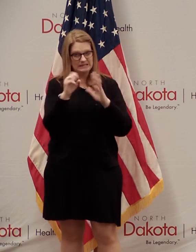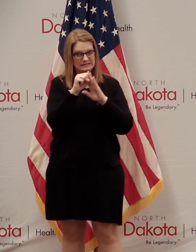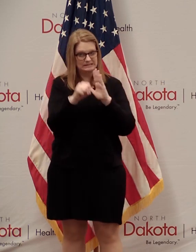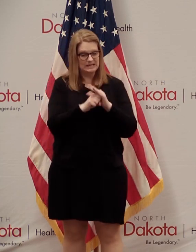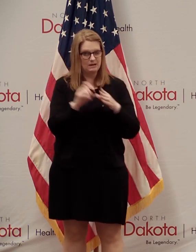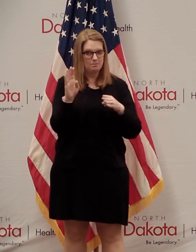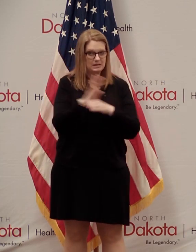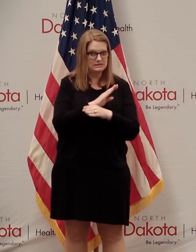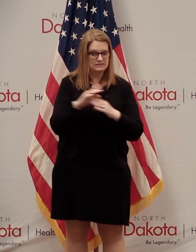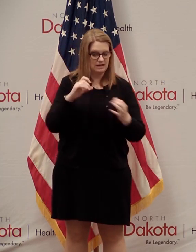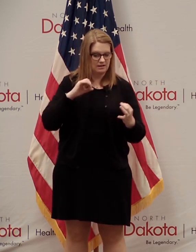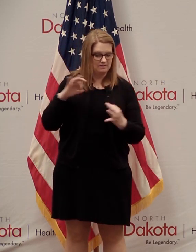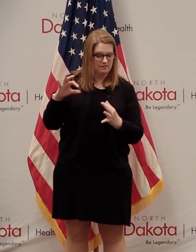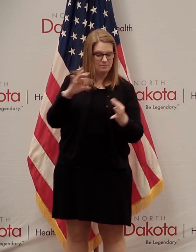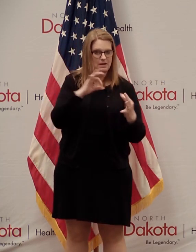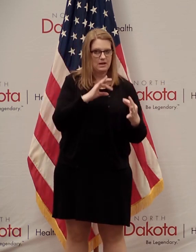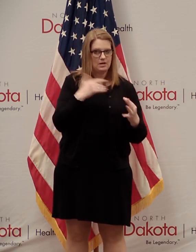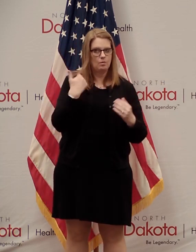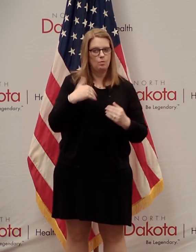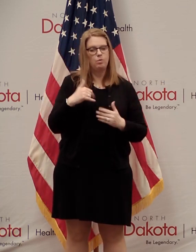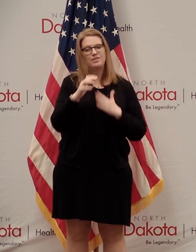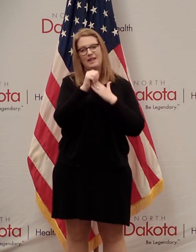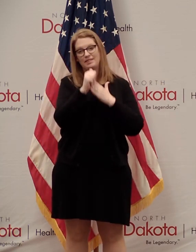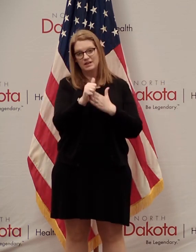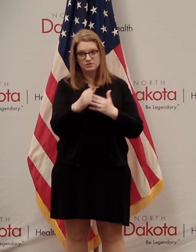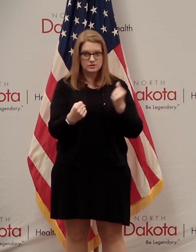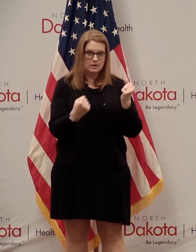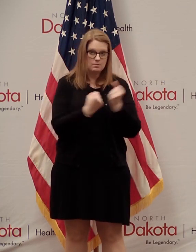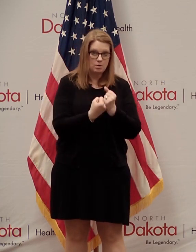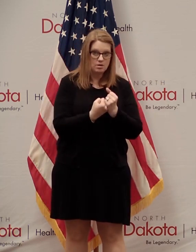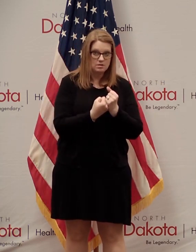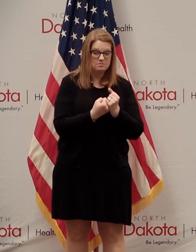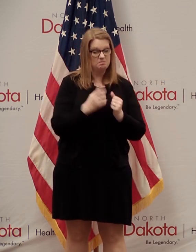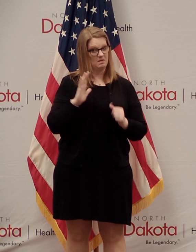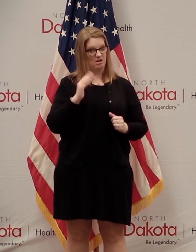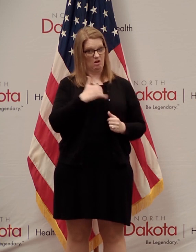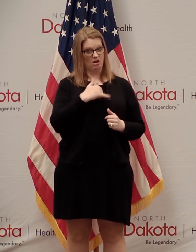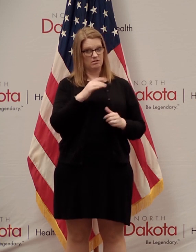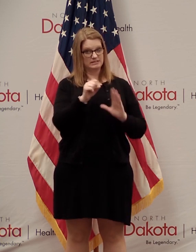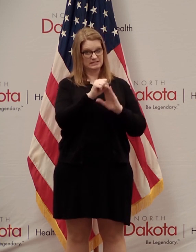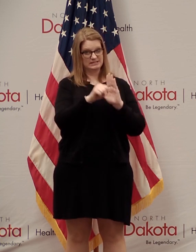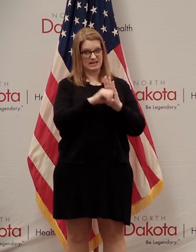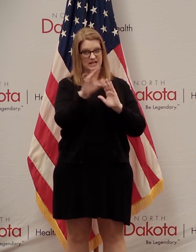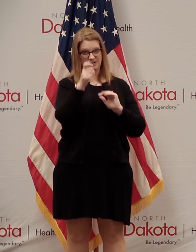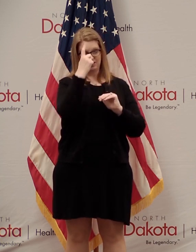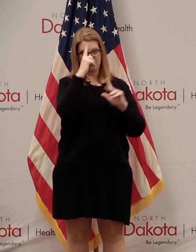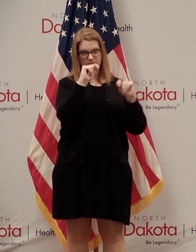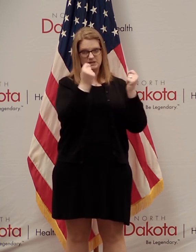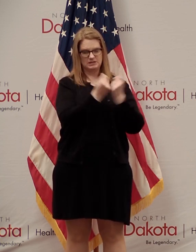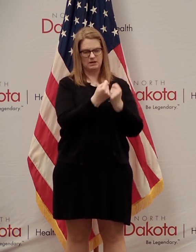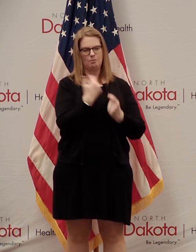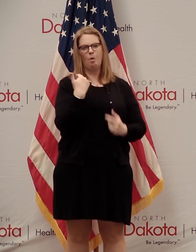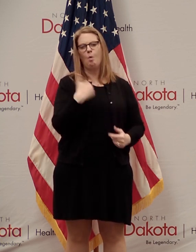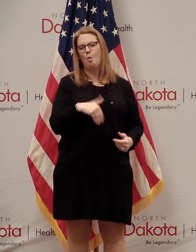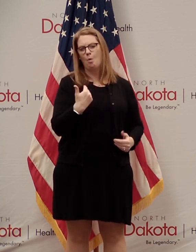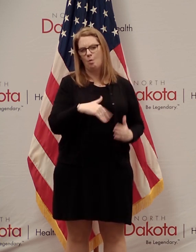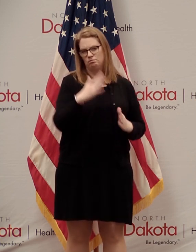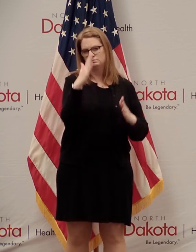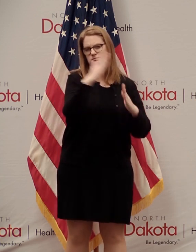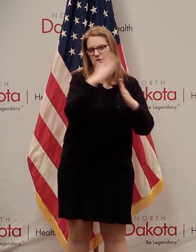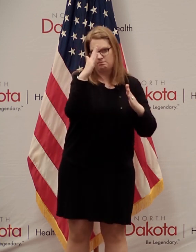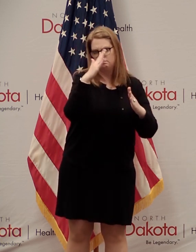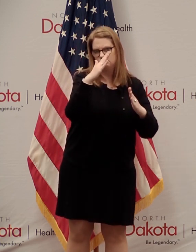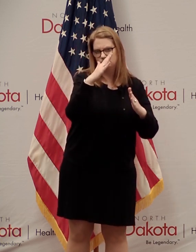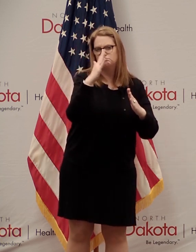businesses indicated that the leadership and support provided by our state government team was unrivaled in other states where they